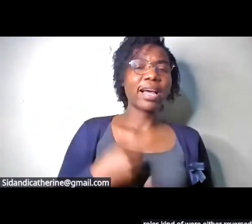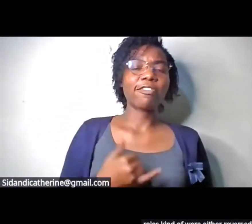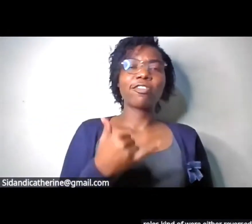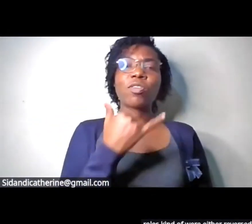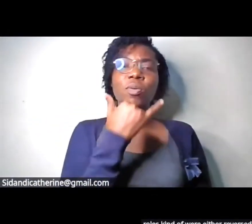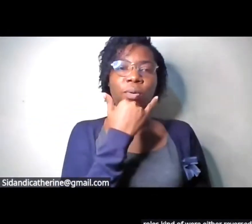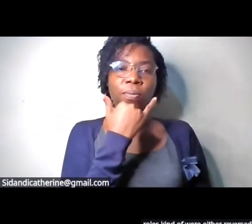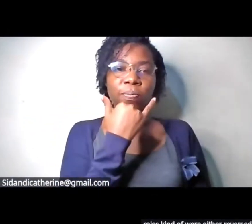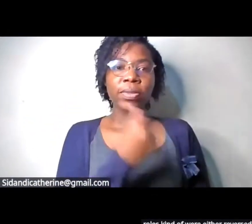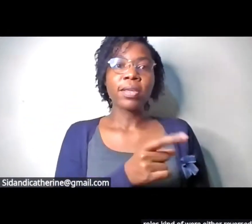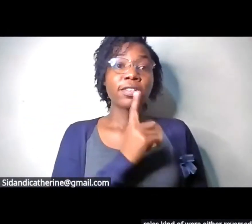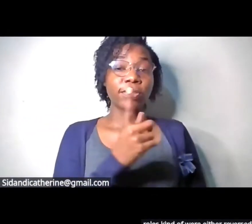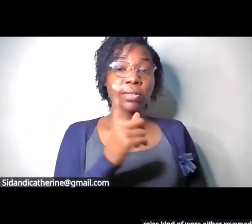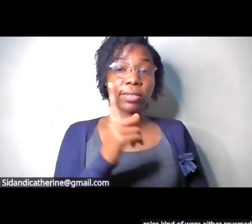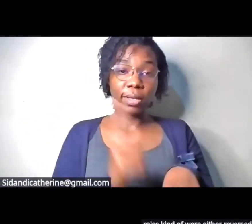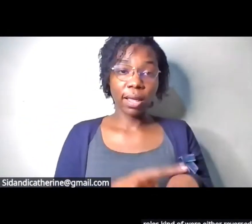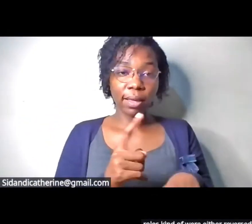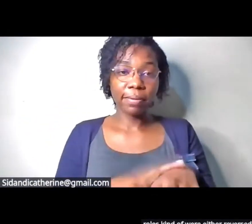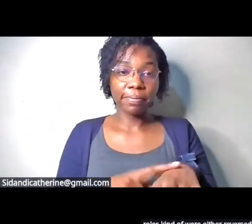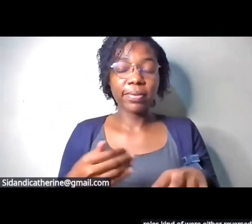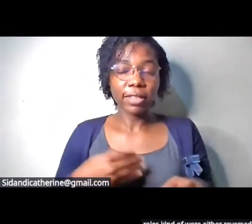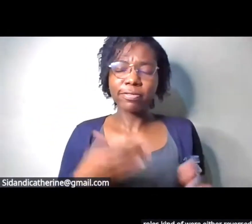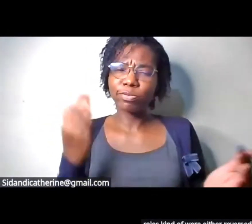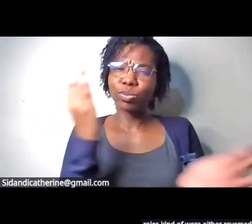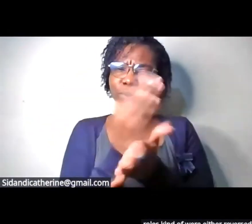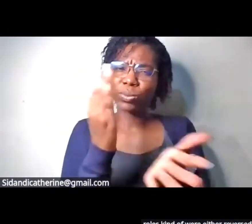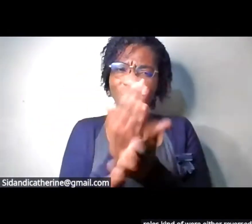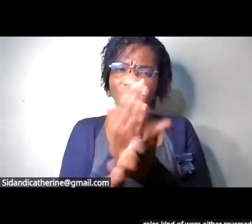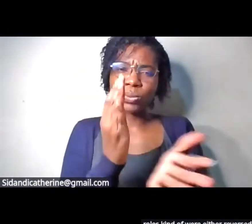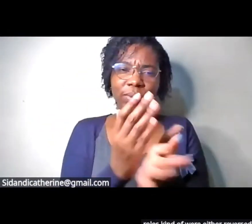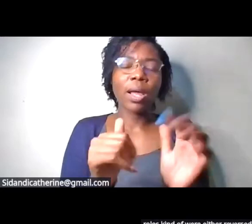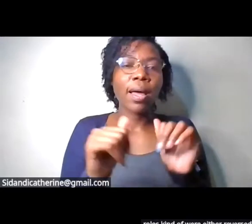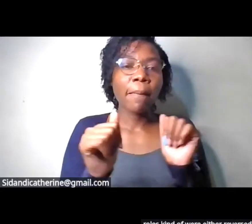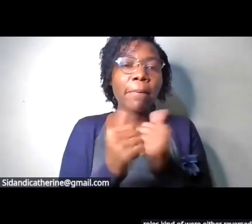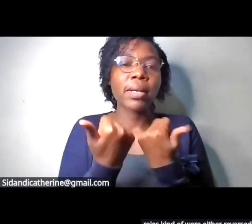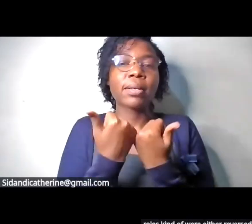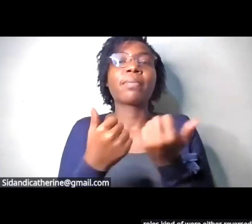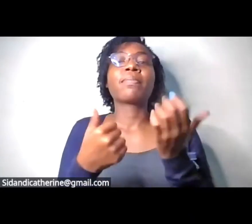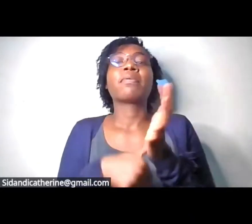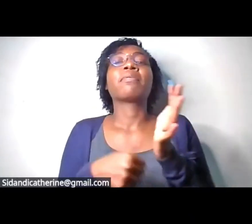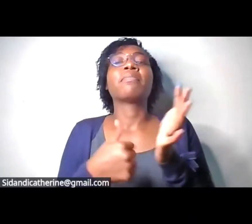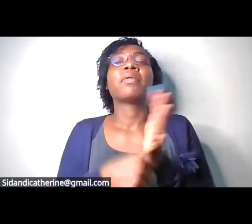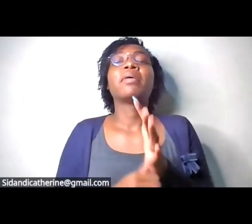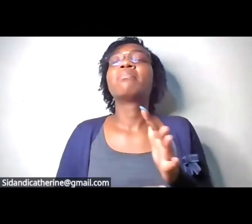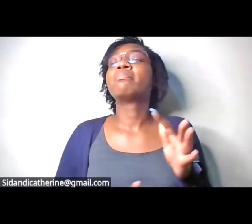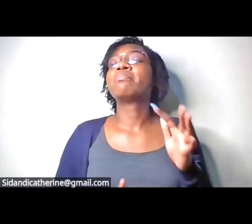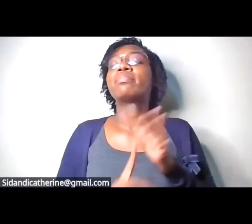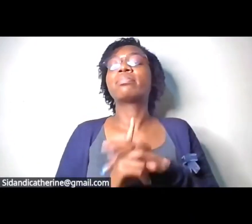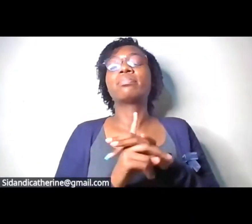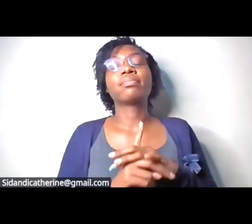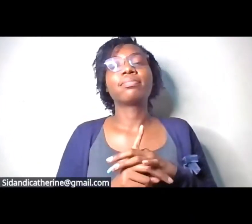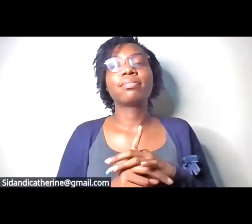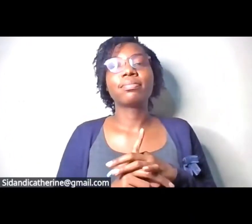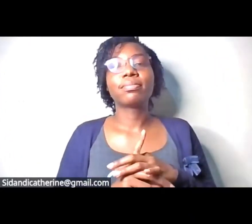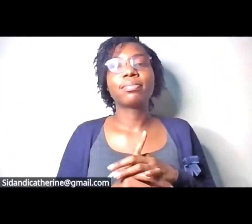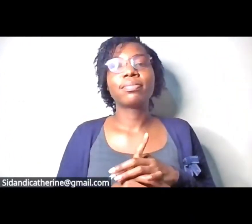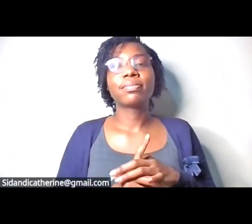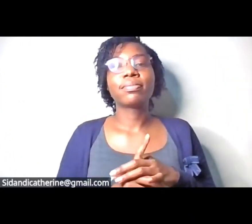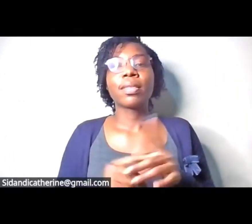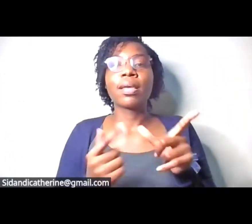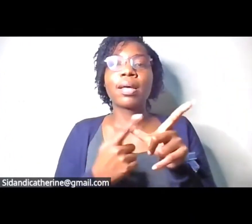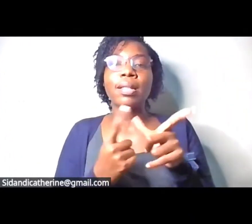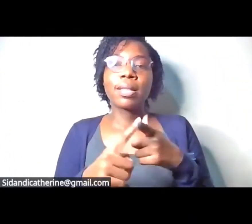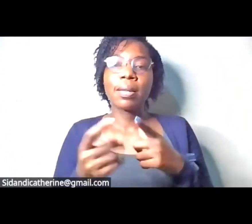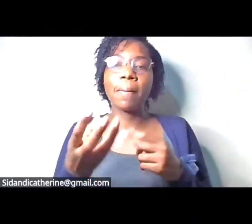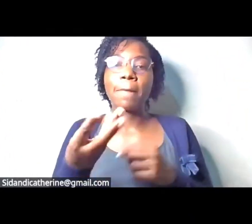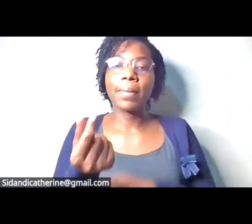in a marital situation, problems begin early. And then money makes it a little